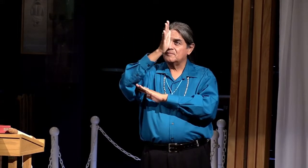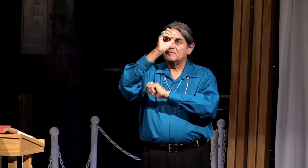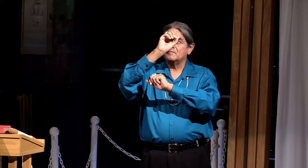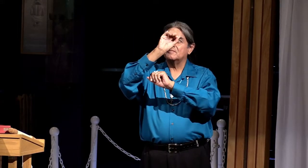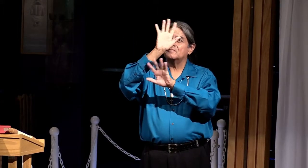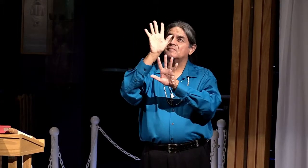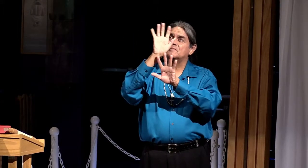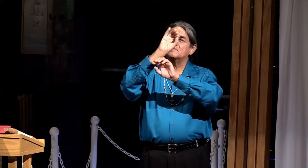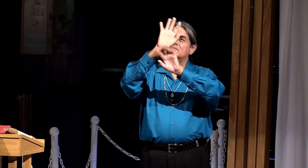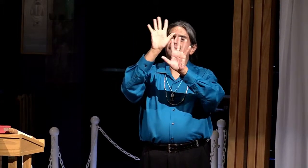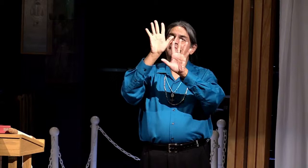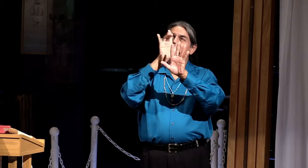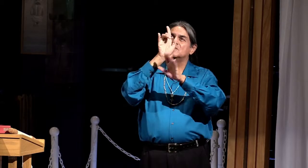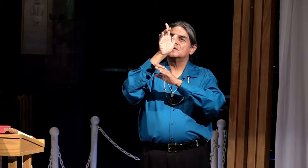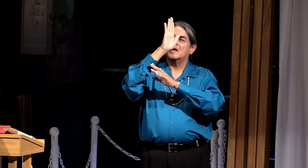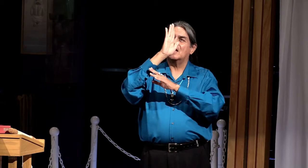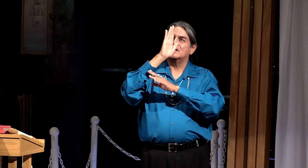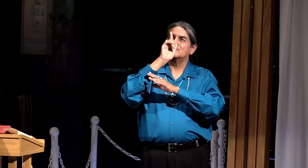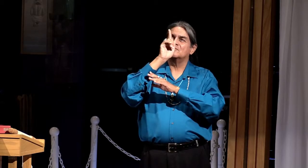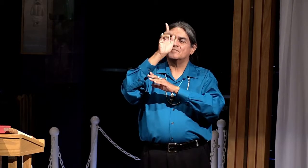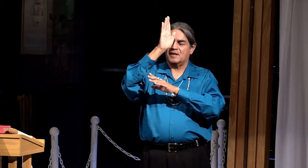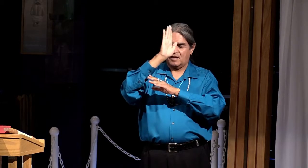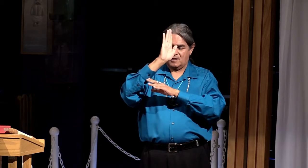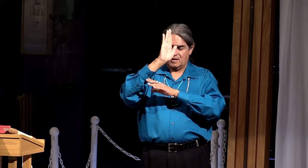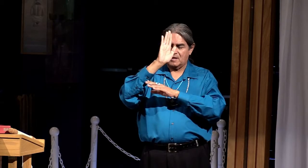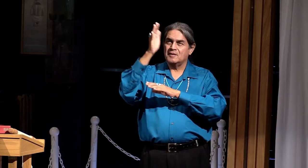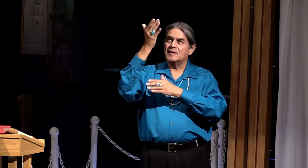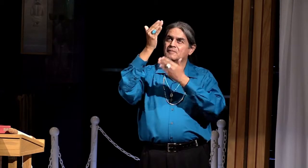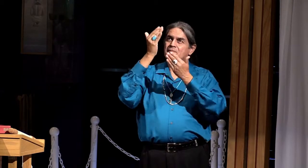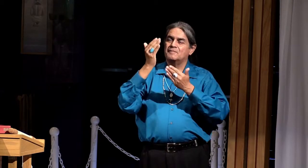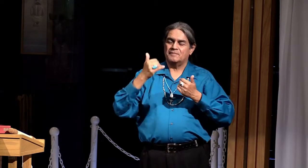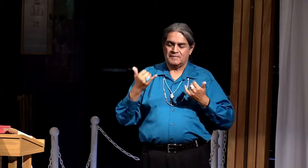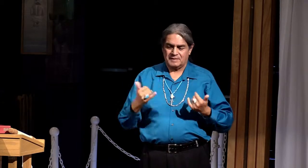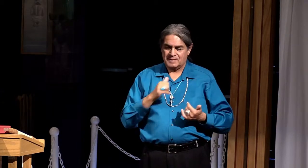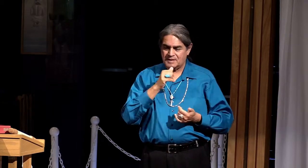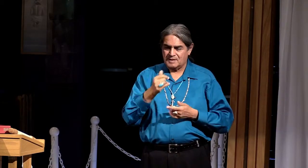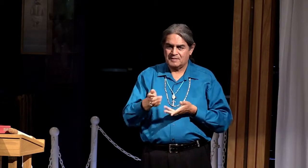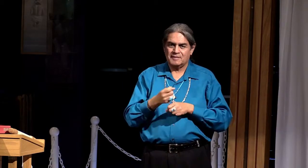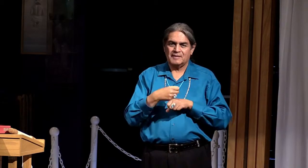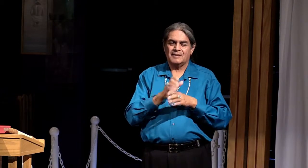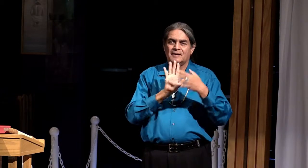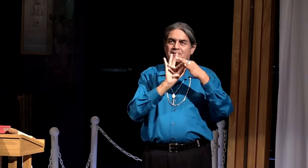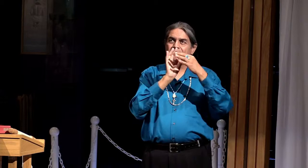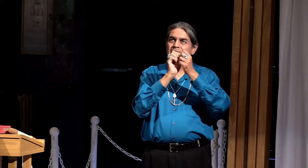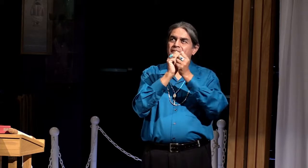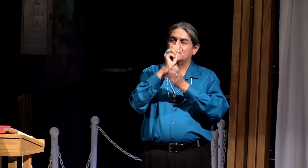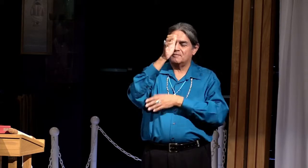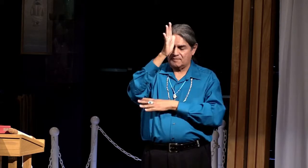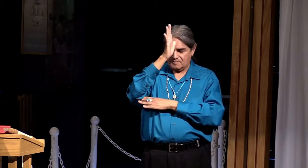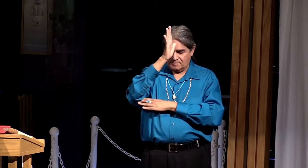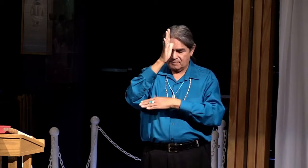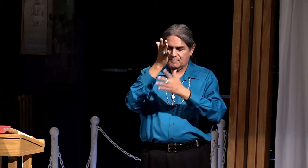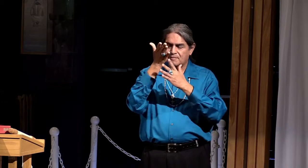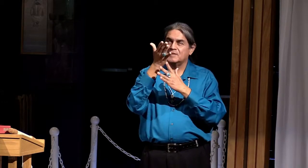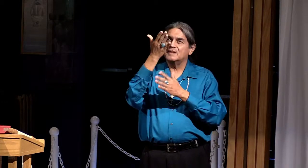light from light, true God from true God, begotten, not made, consubstantial with the Father. Through